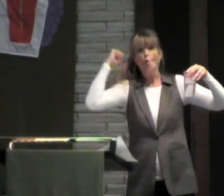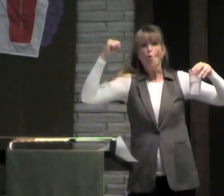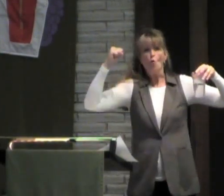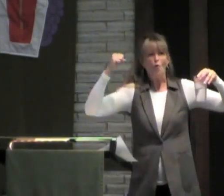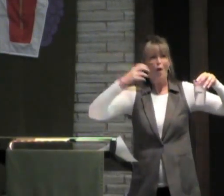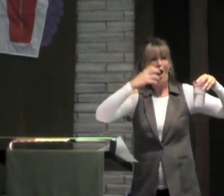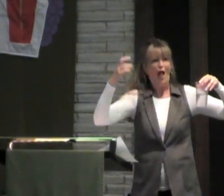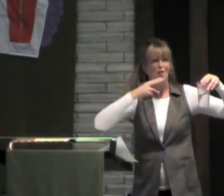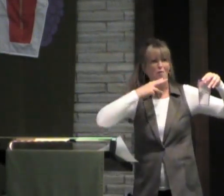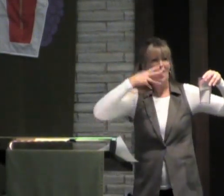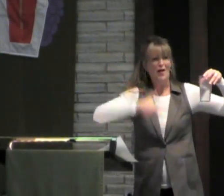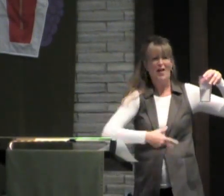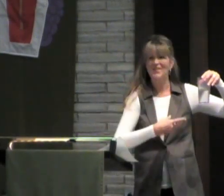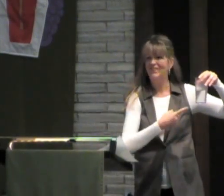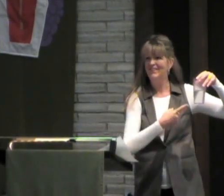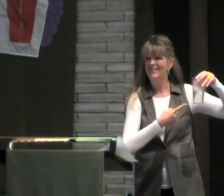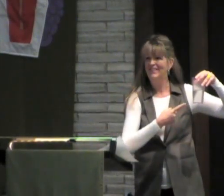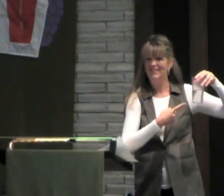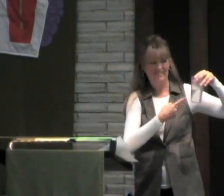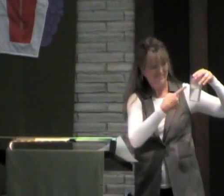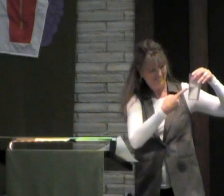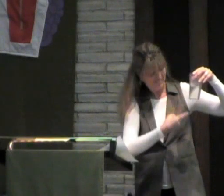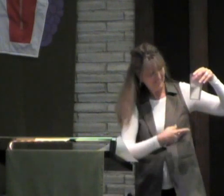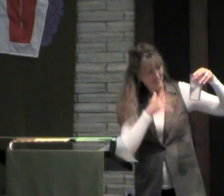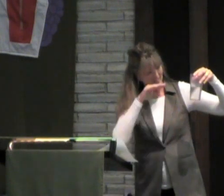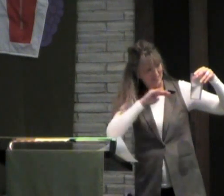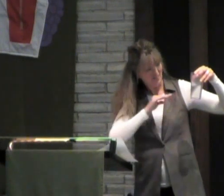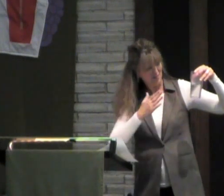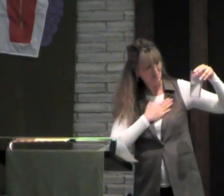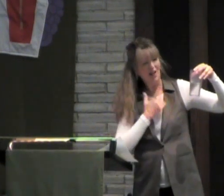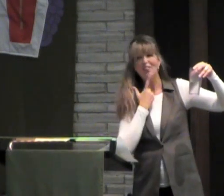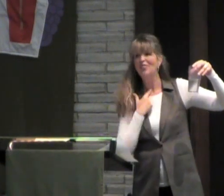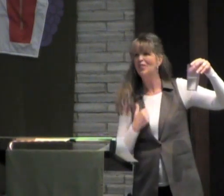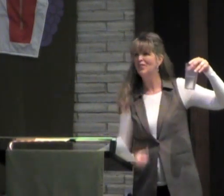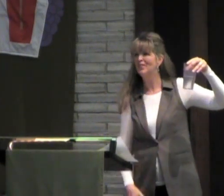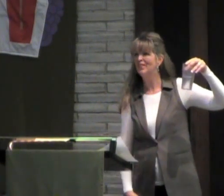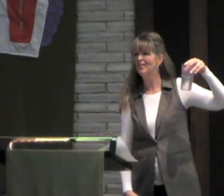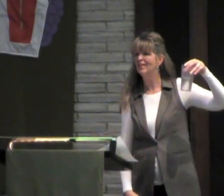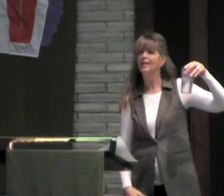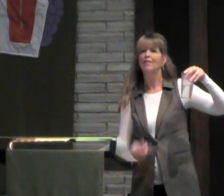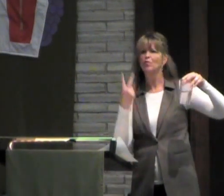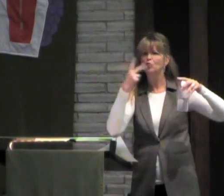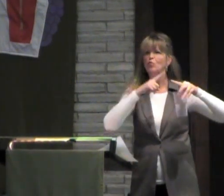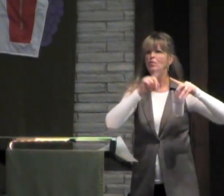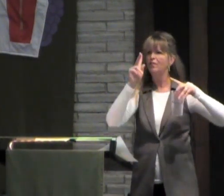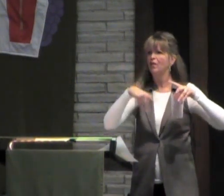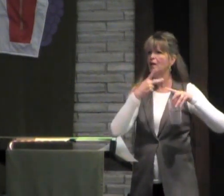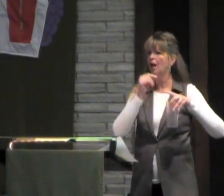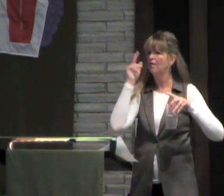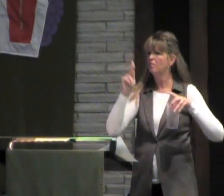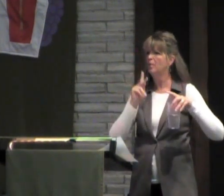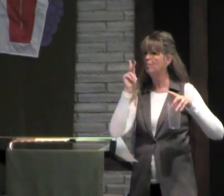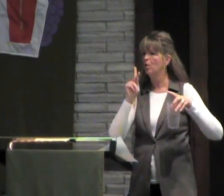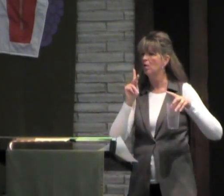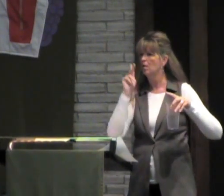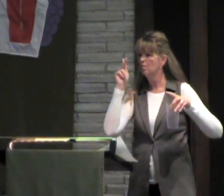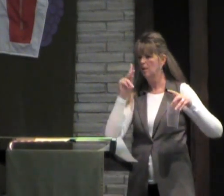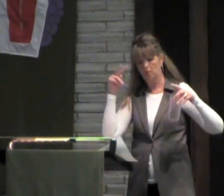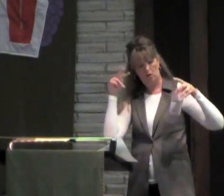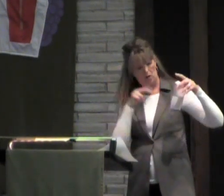some people go, yes, I have a lot of water left. Wow, look, it'll quench my thirst. But it's those